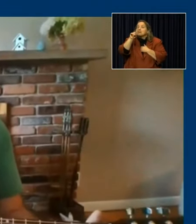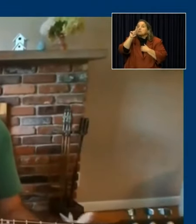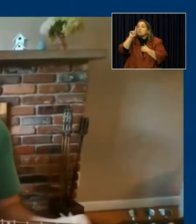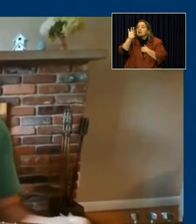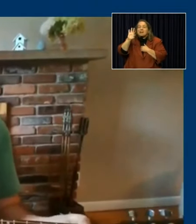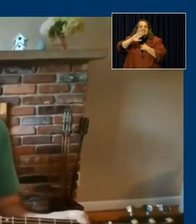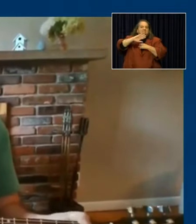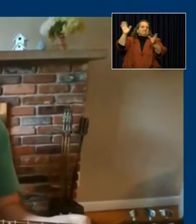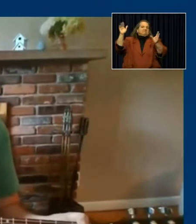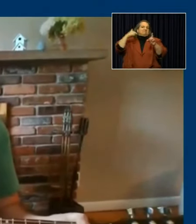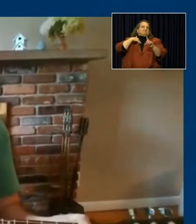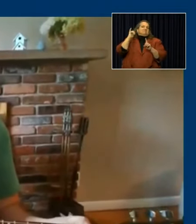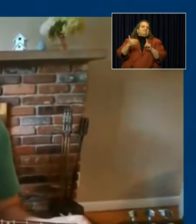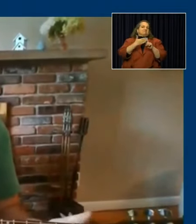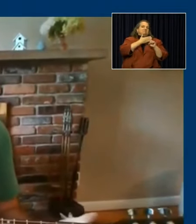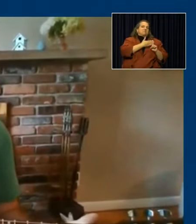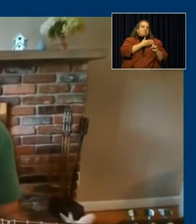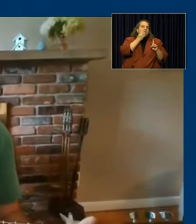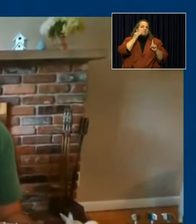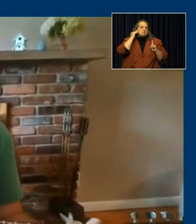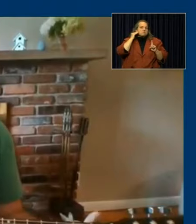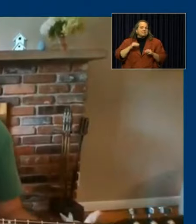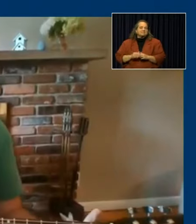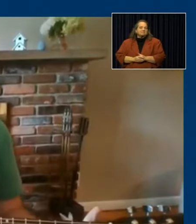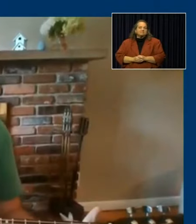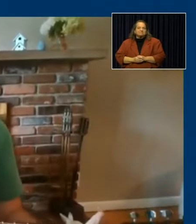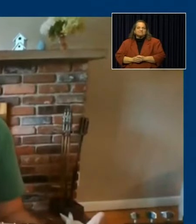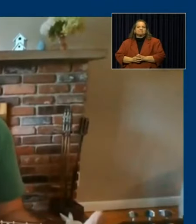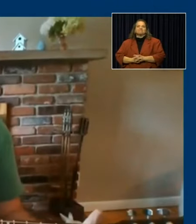COVID-19, I quarantine.